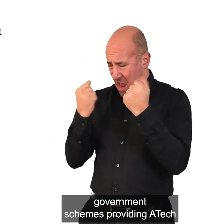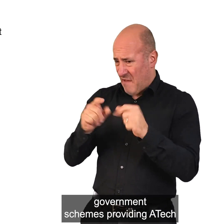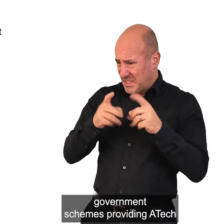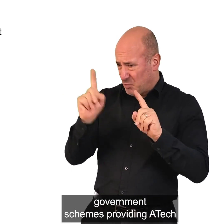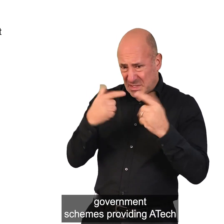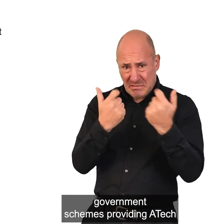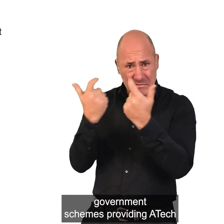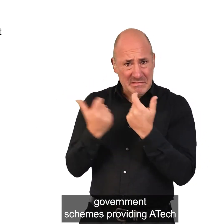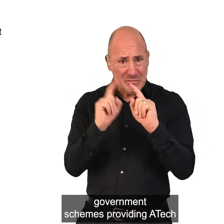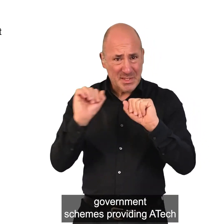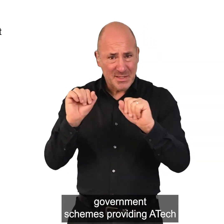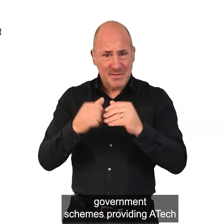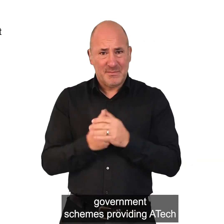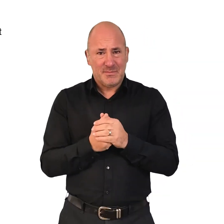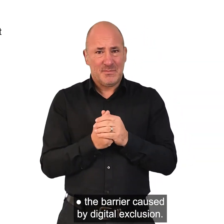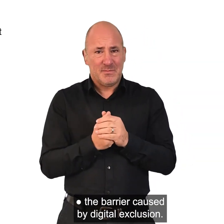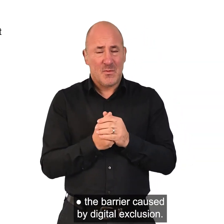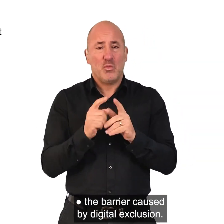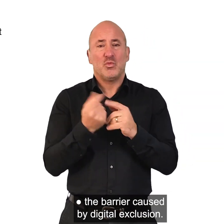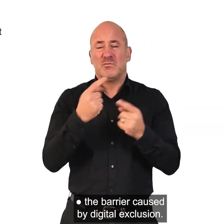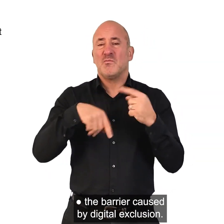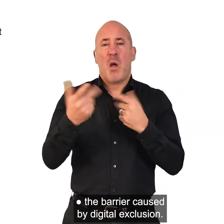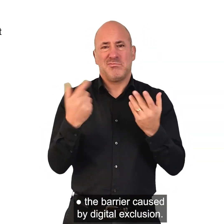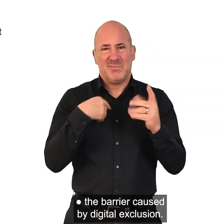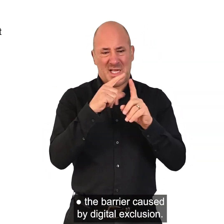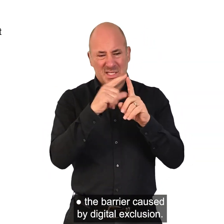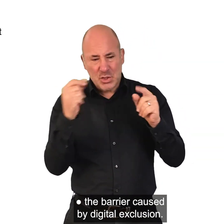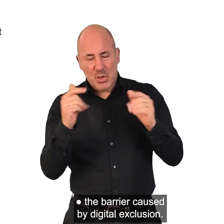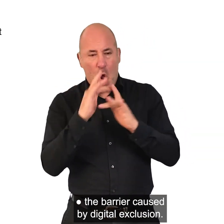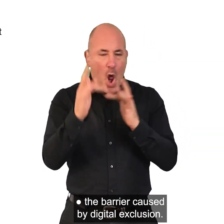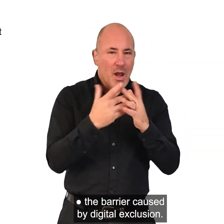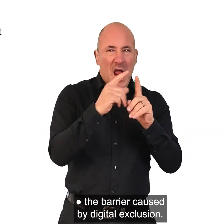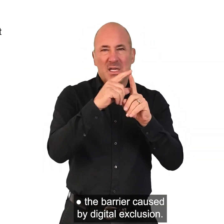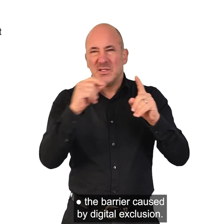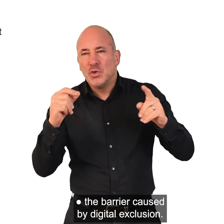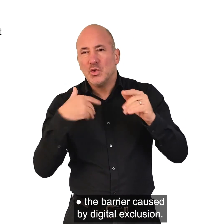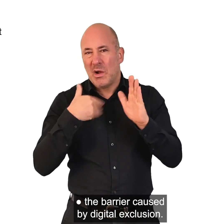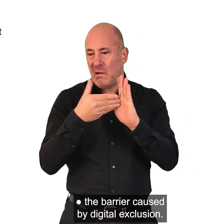government schemes providing ATEC. The barrier caused by digital exclusion.